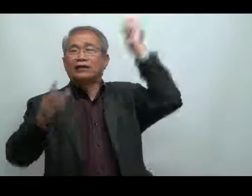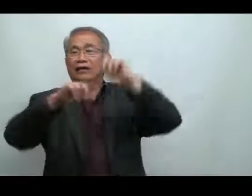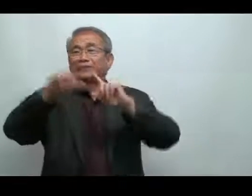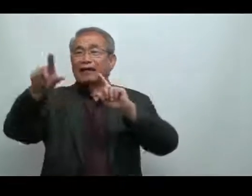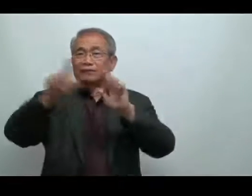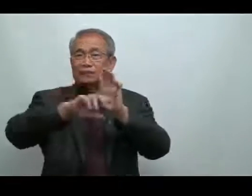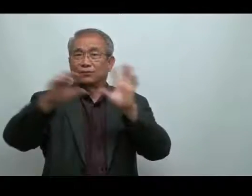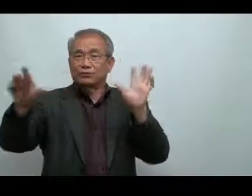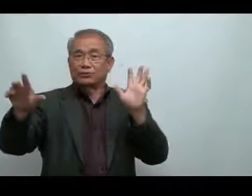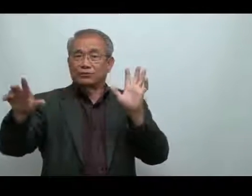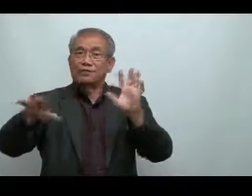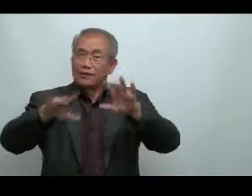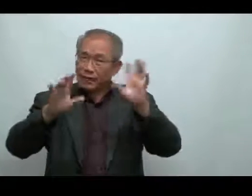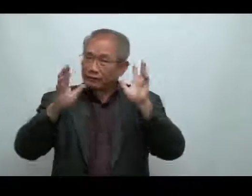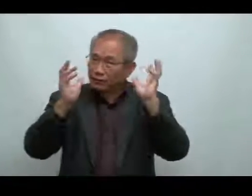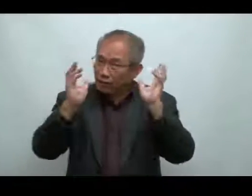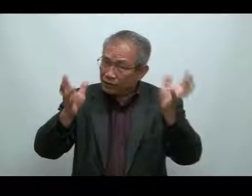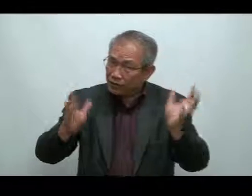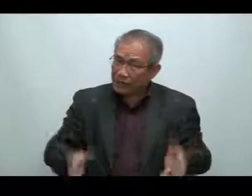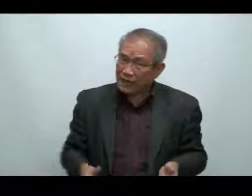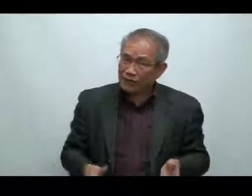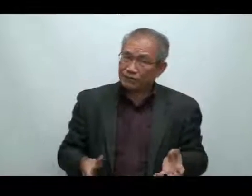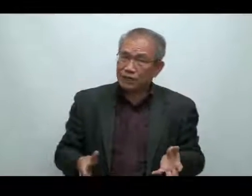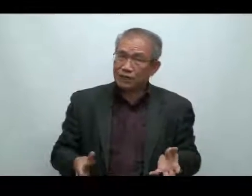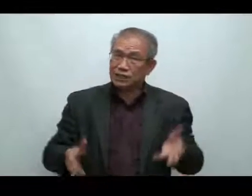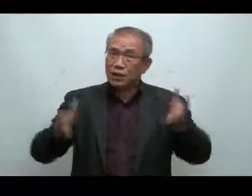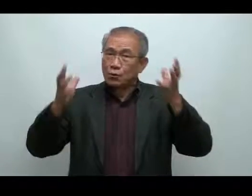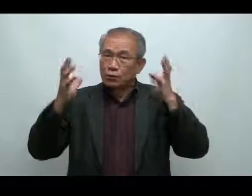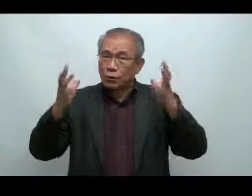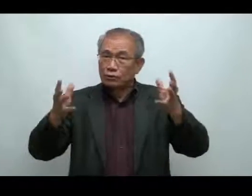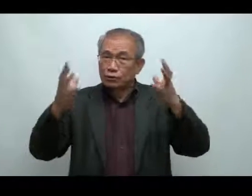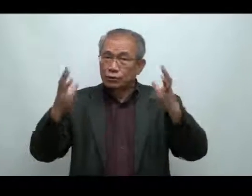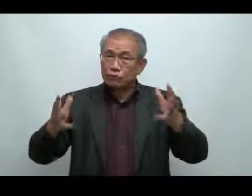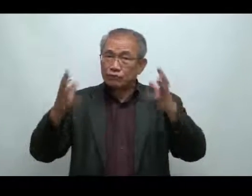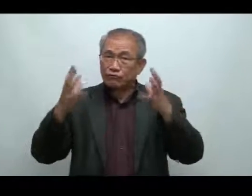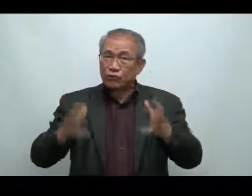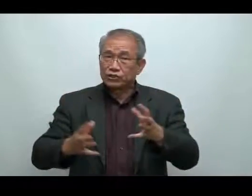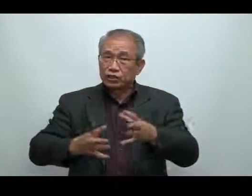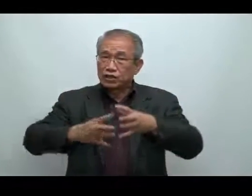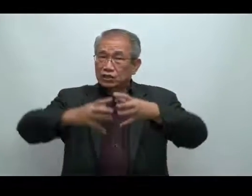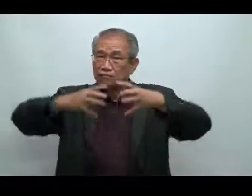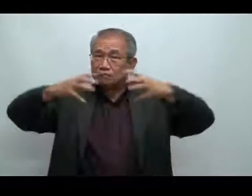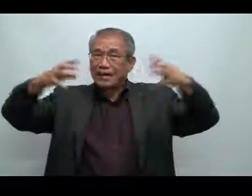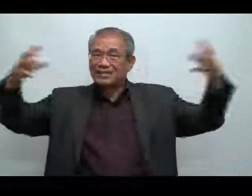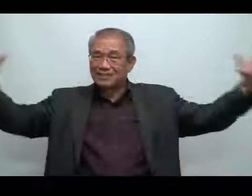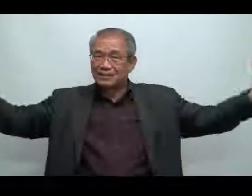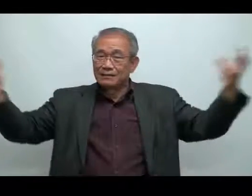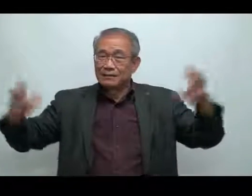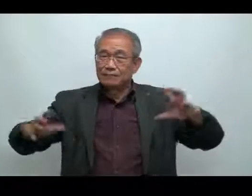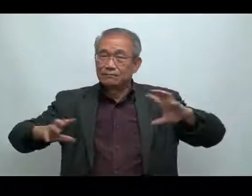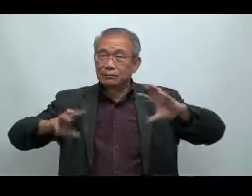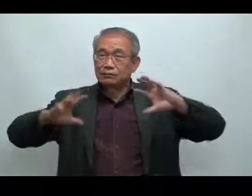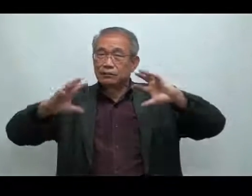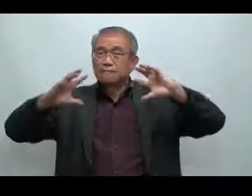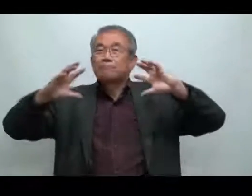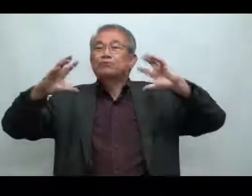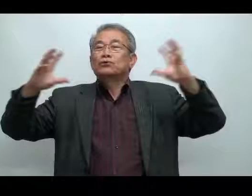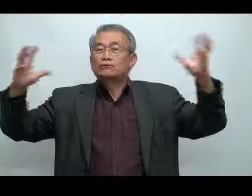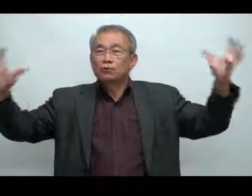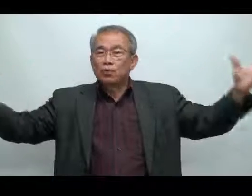Like that, you sing the whole song through. Now, we learn this technique because we want to use your voice in the best, in the most beautiful